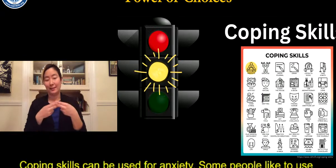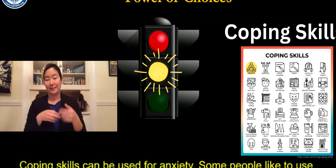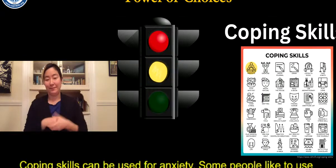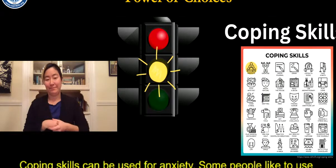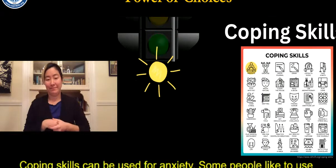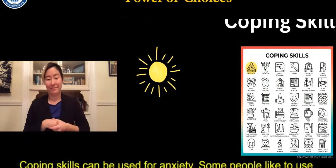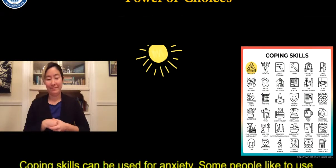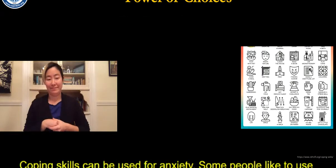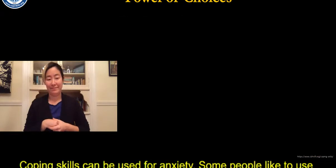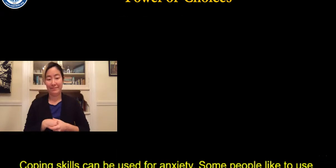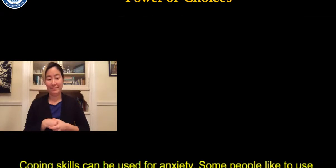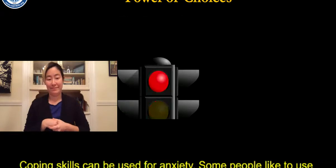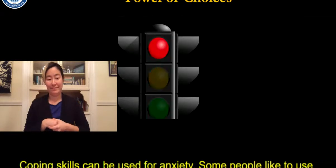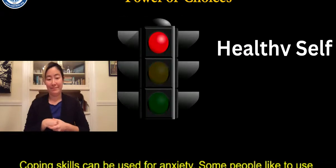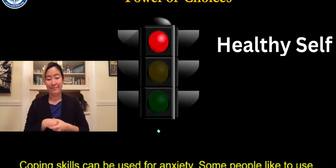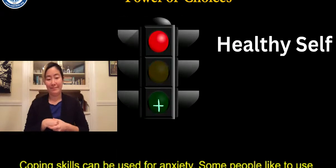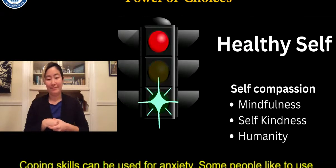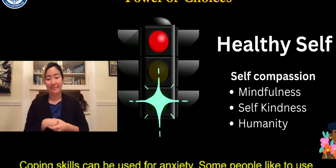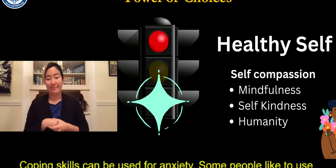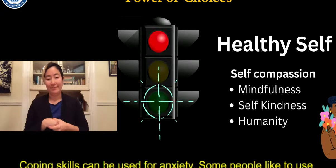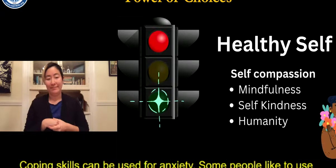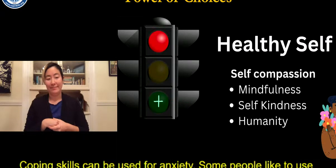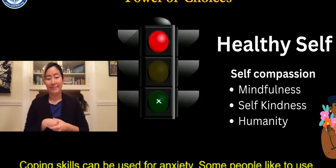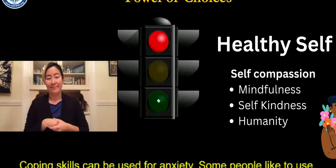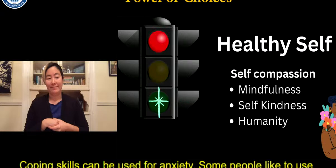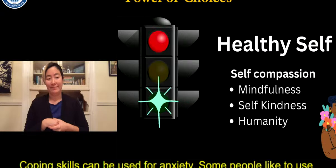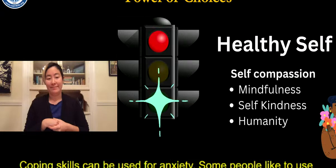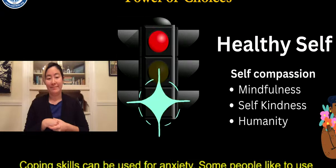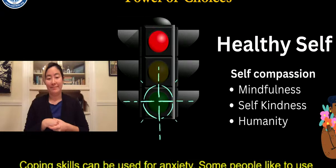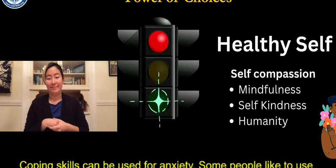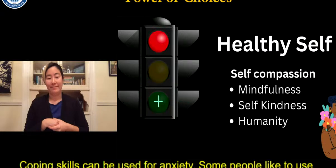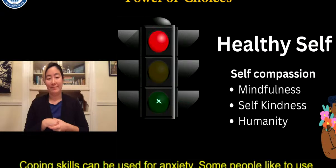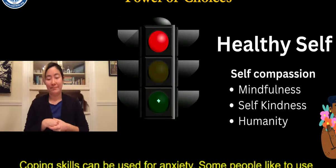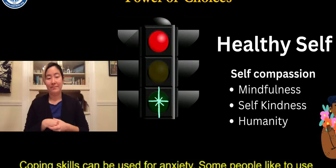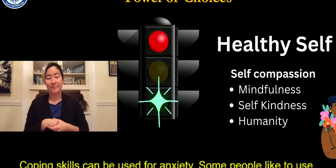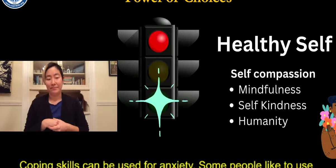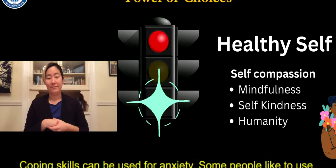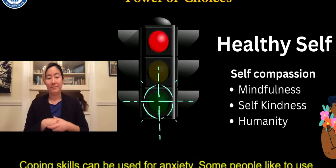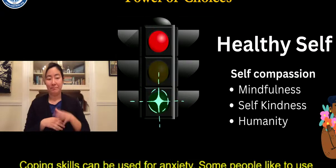be able to calm and ground themselves. Next slide, please.